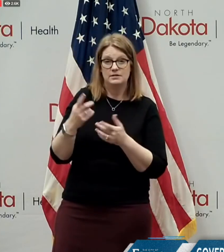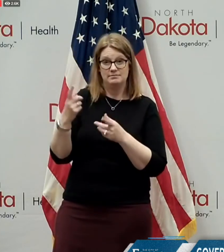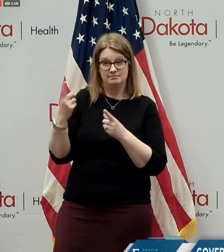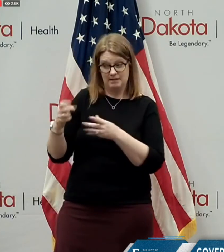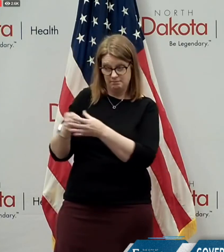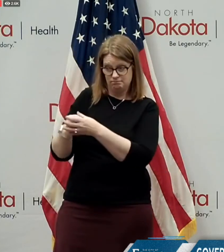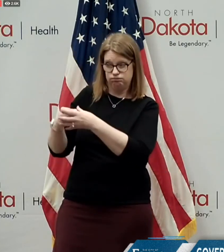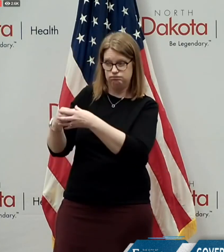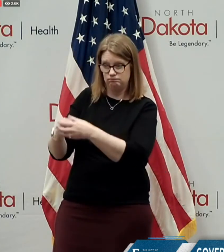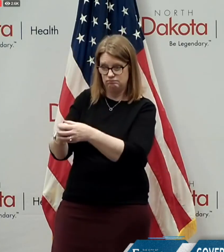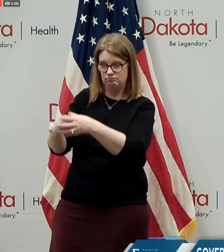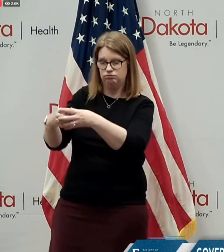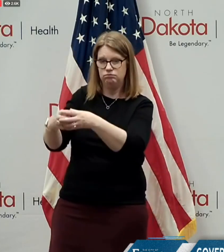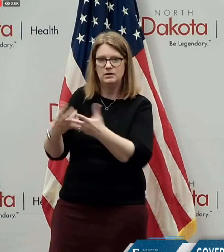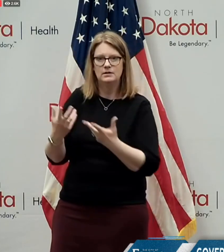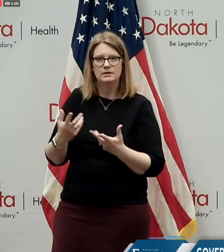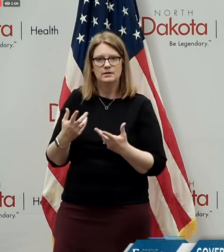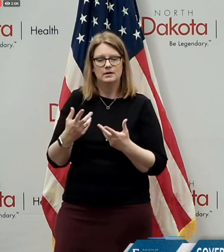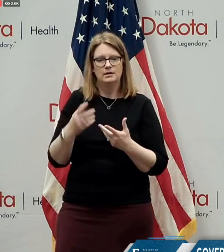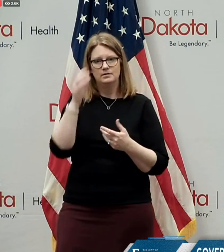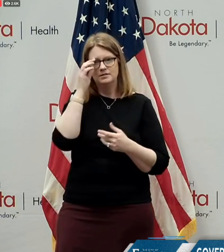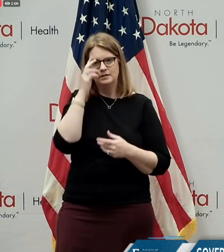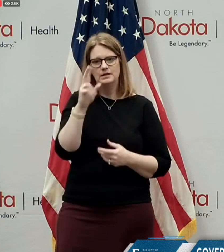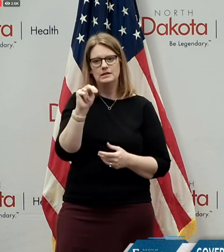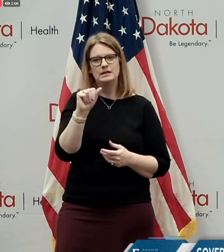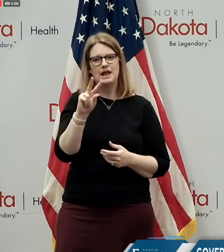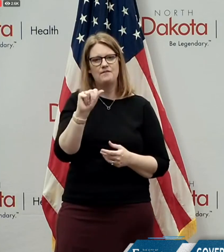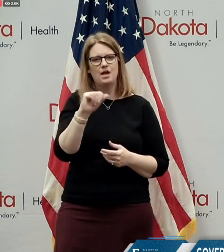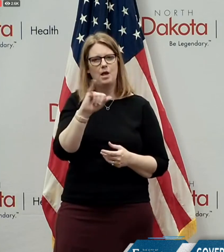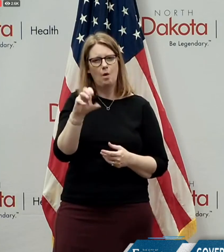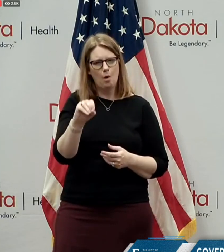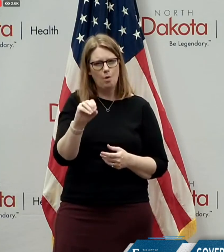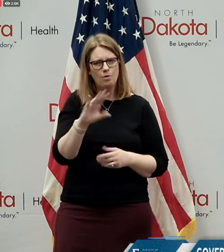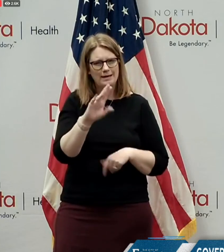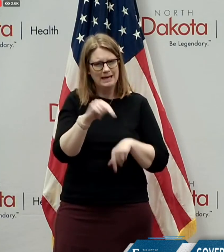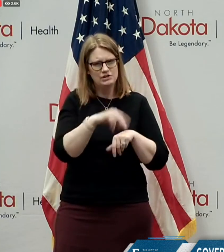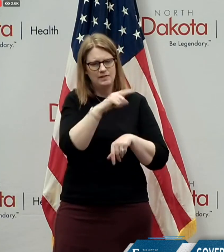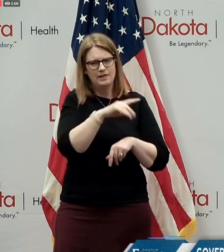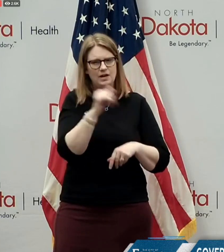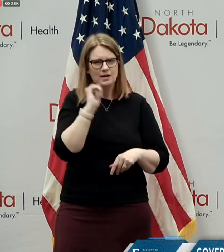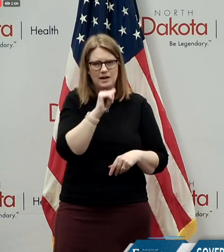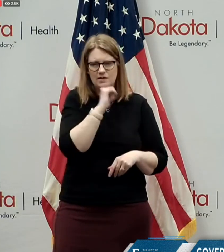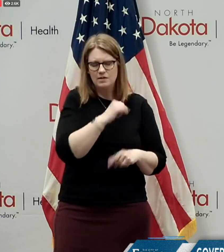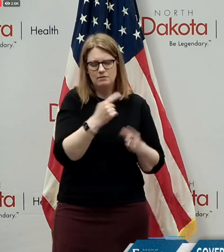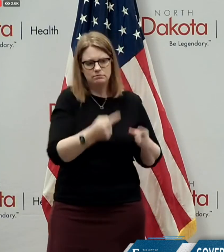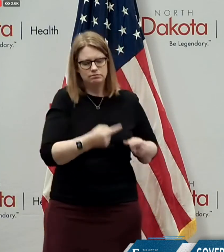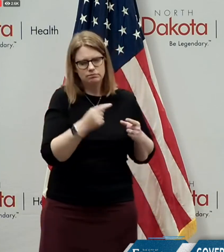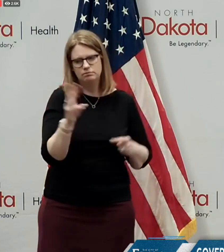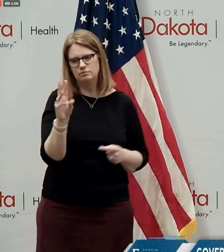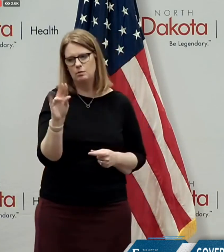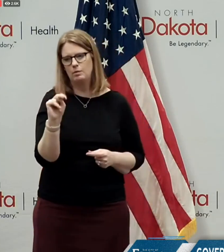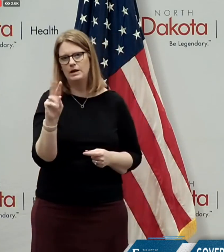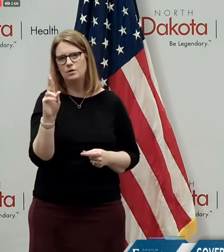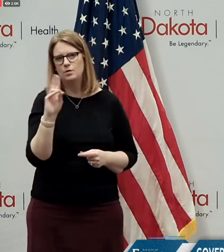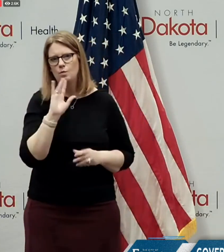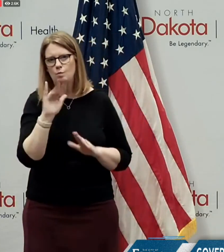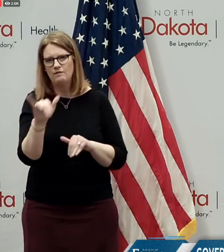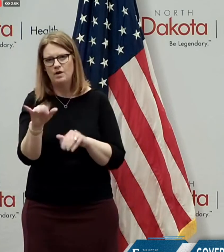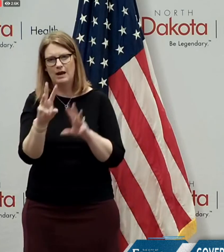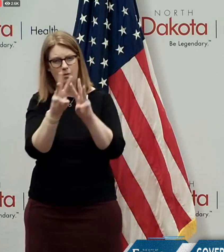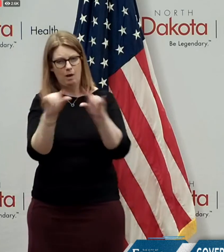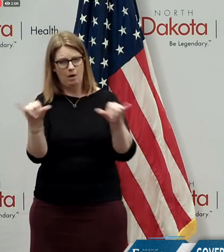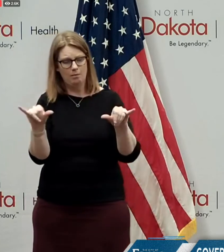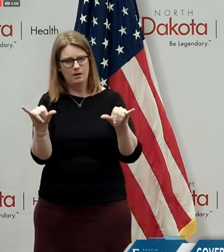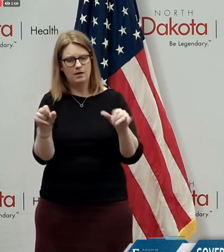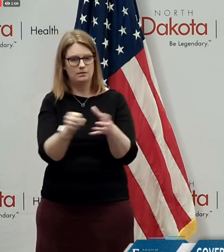of them have reached the national news in the Navajo Nation and Arizona. Number of challenges. Wind River in Wyoming had a large